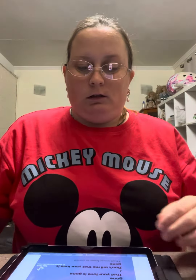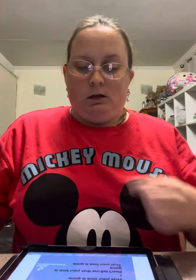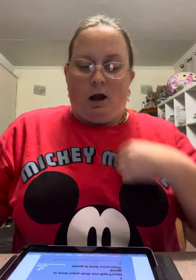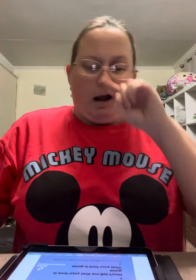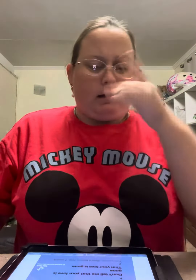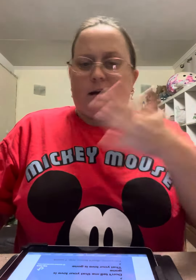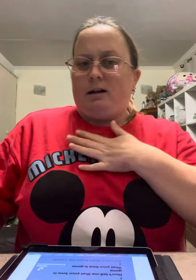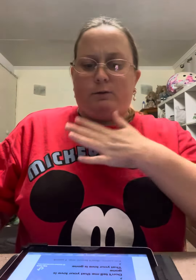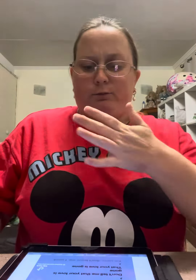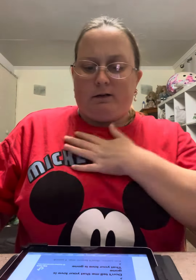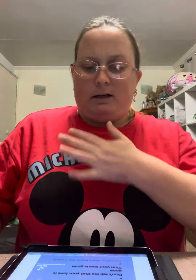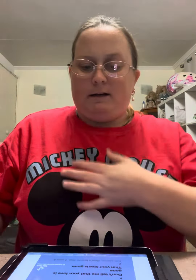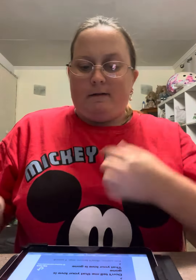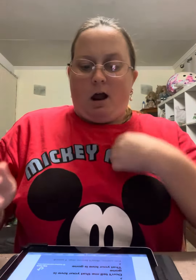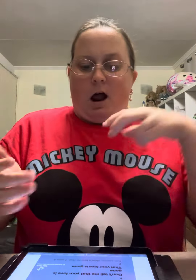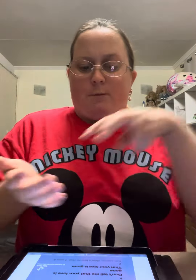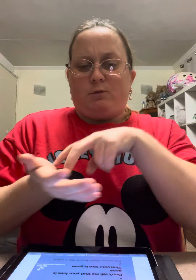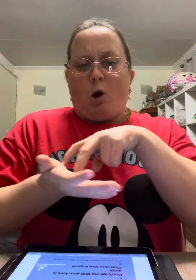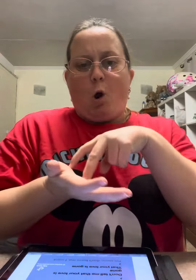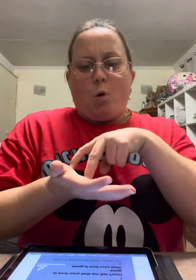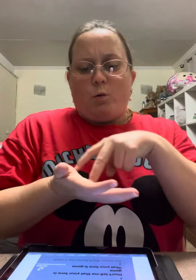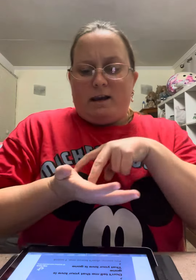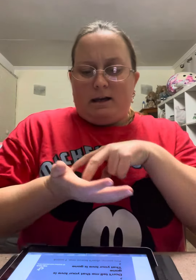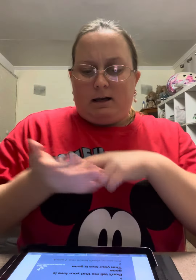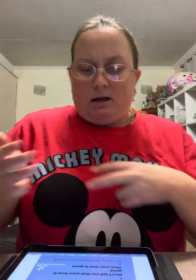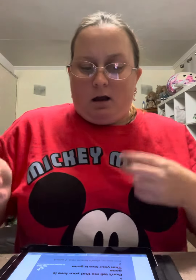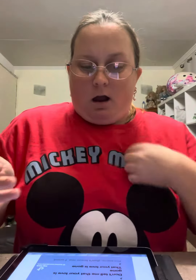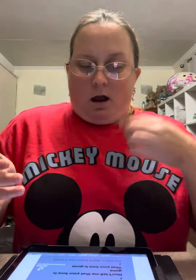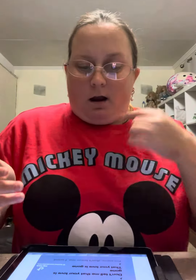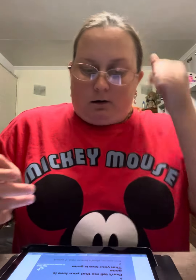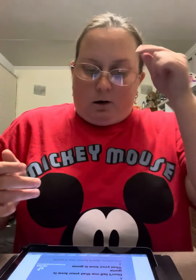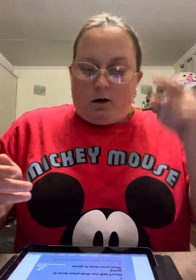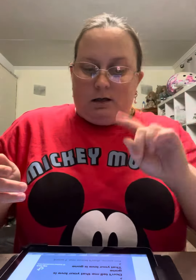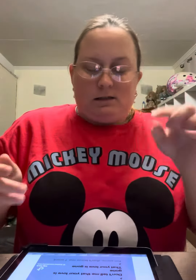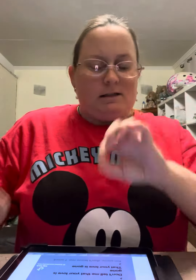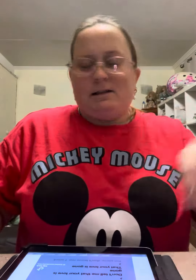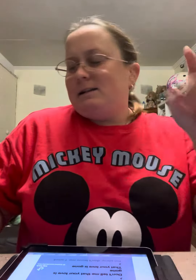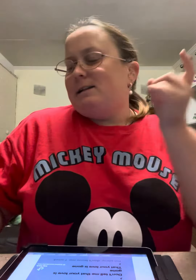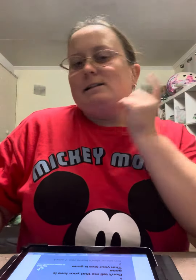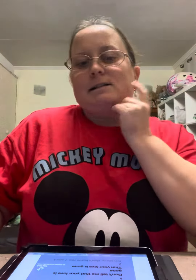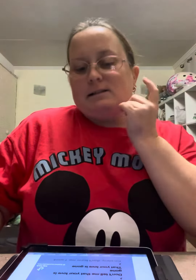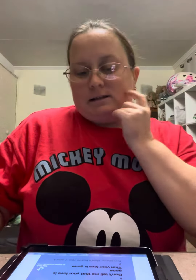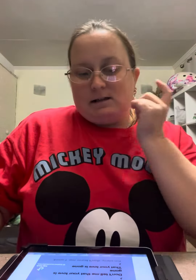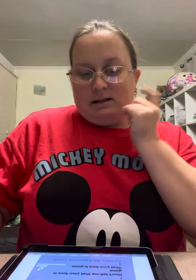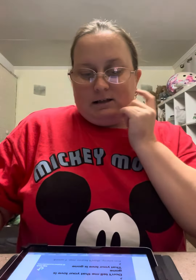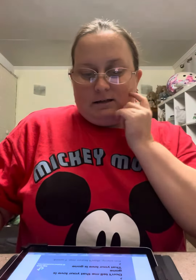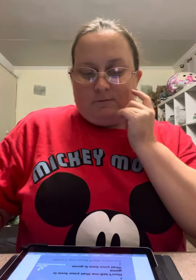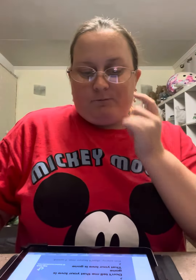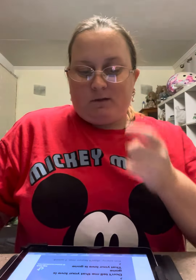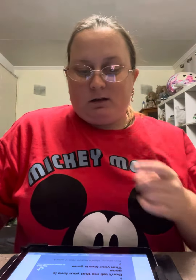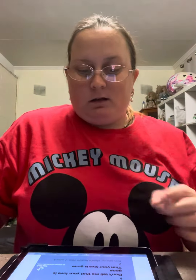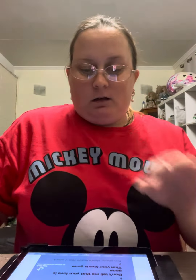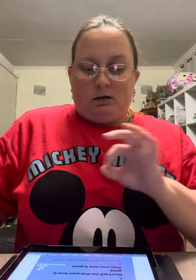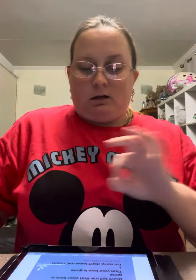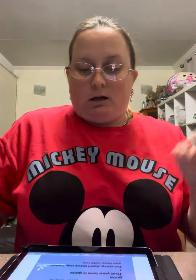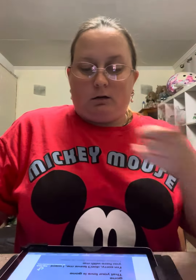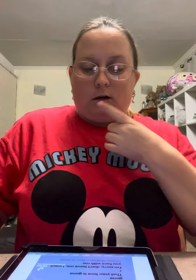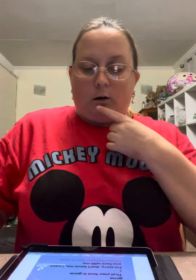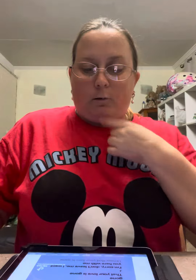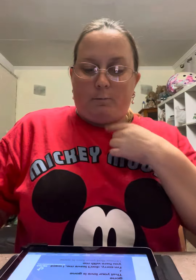I can't breathe, I'm so weak, I know it's easy. Don't tell me